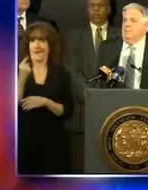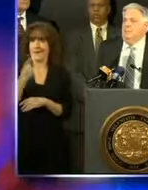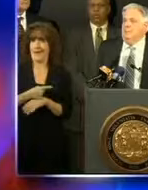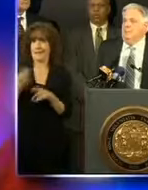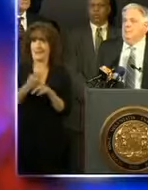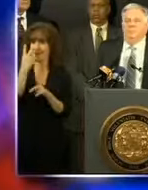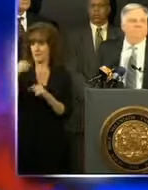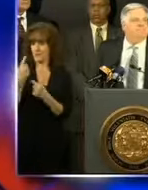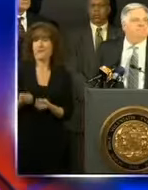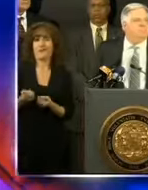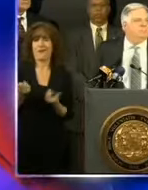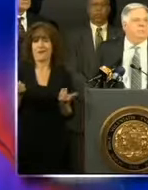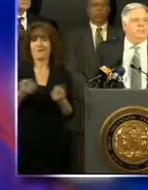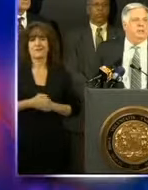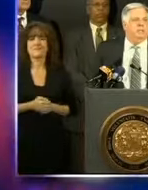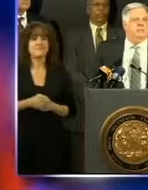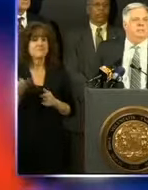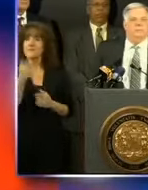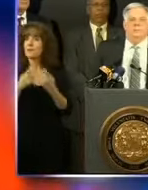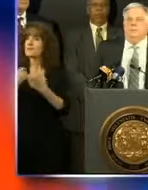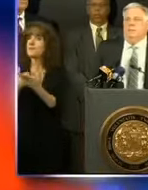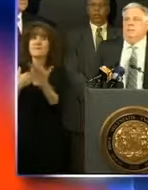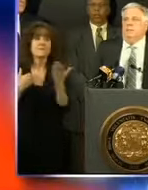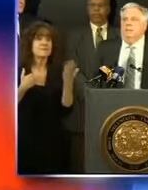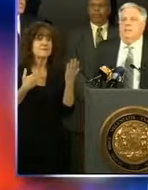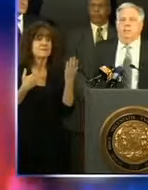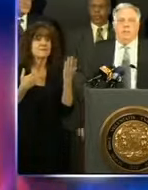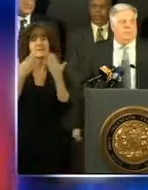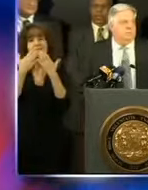Any other questions? Thank you very much.